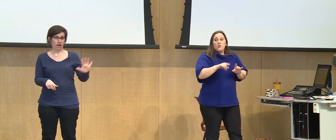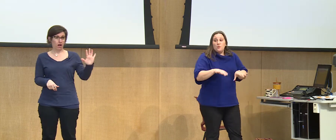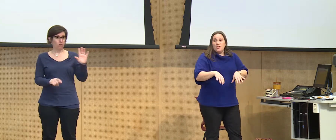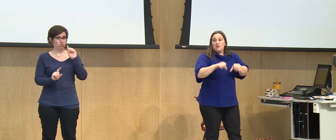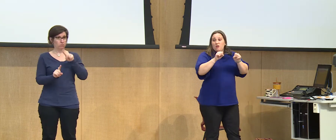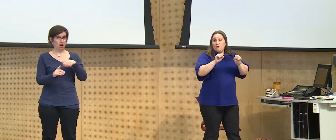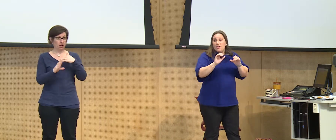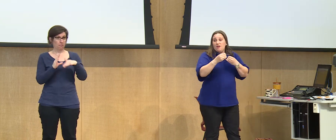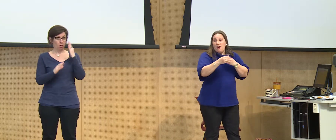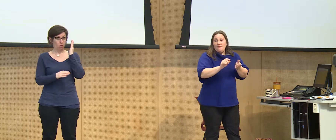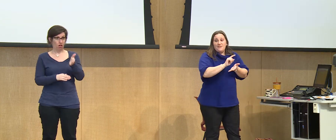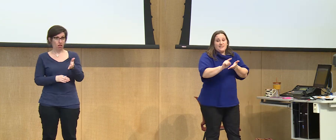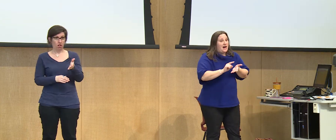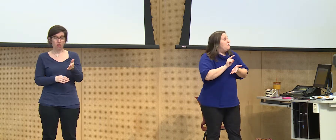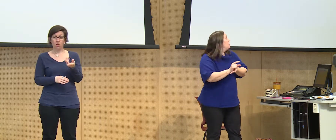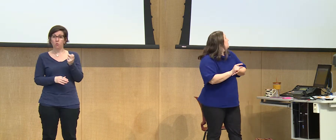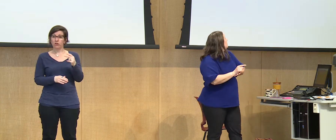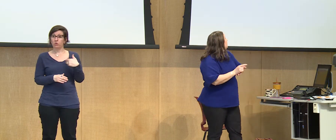When you're holding office hours,